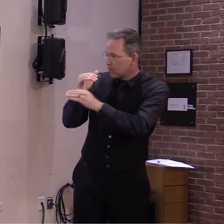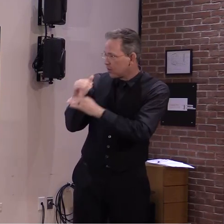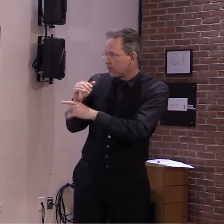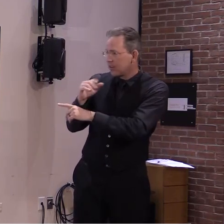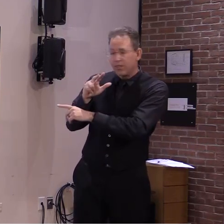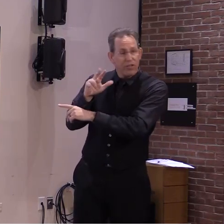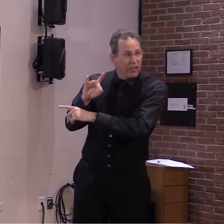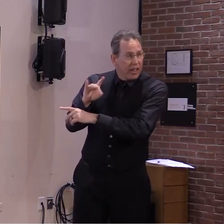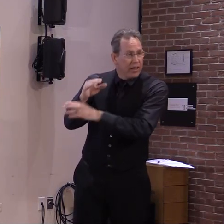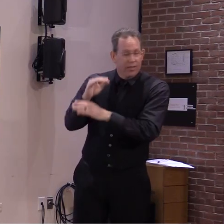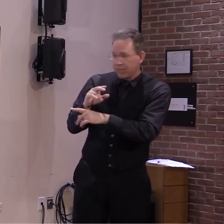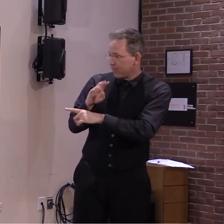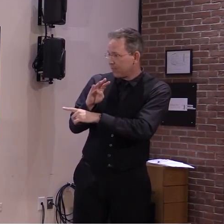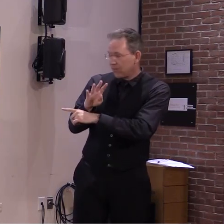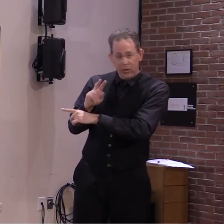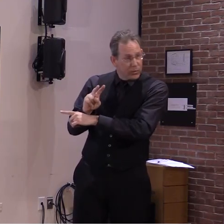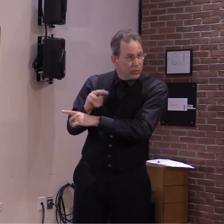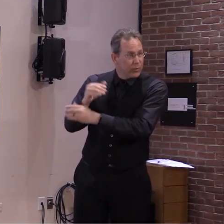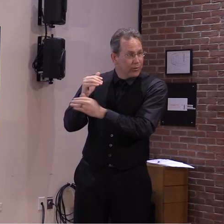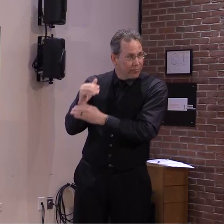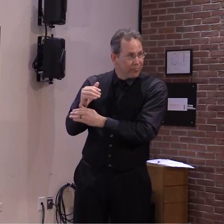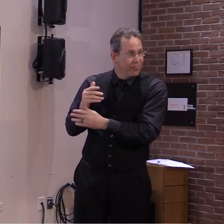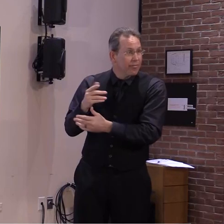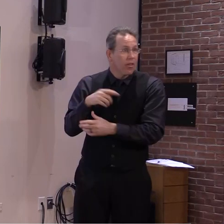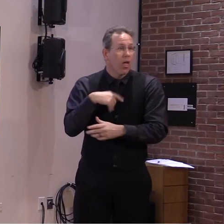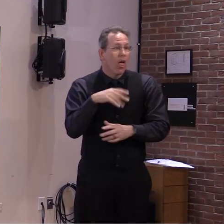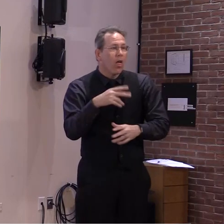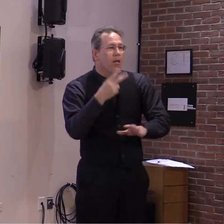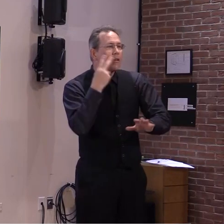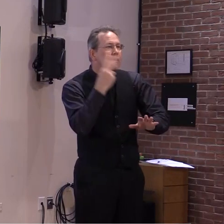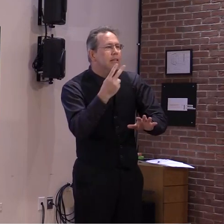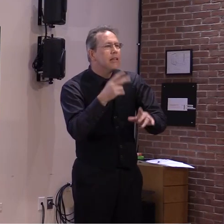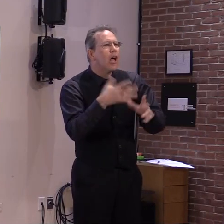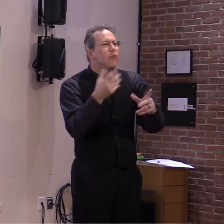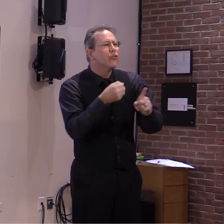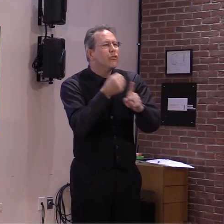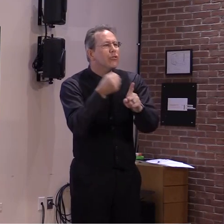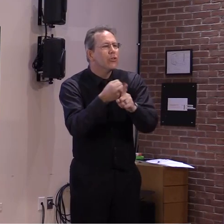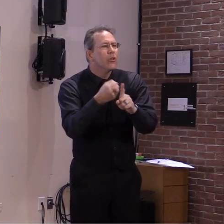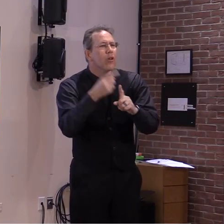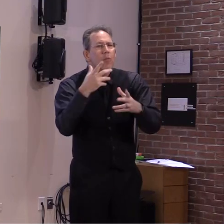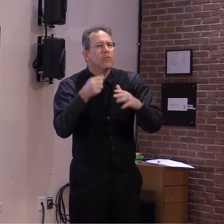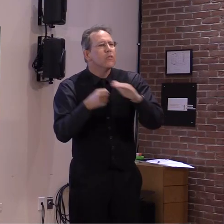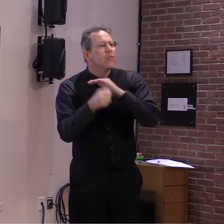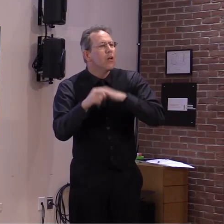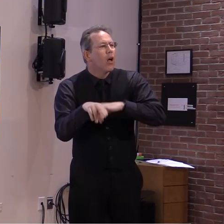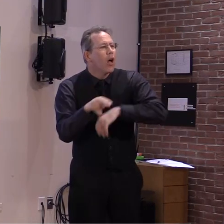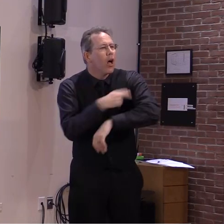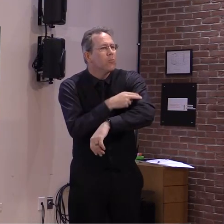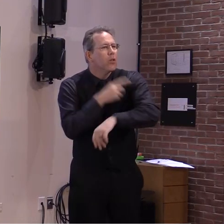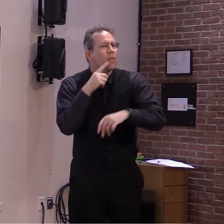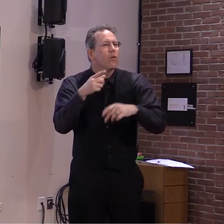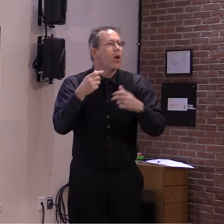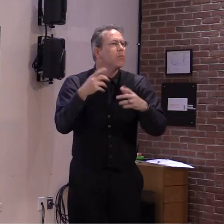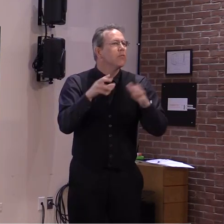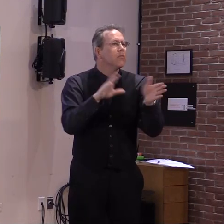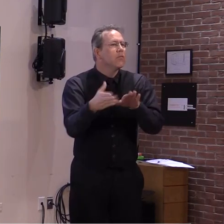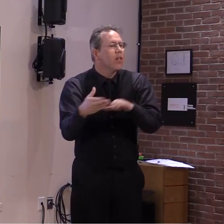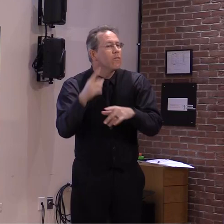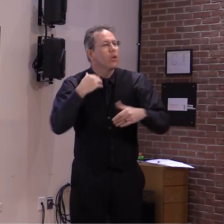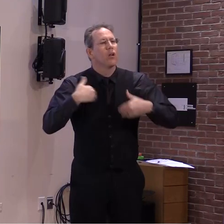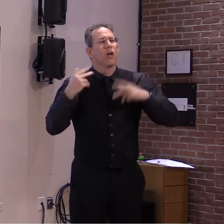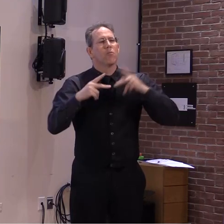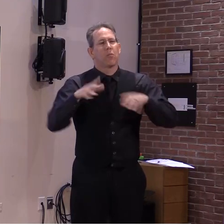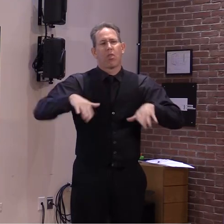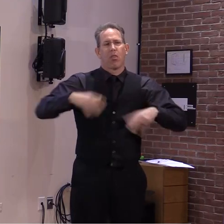not yet, of course, seeing the impact of lower hospitalization on that younger group because they have not yet been